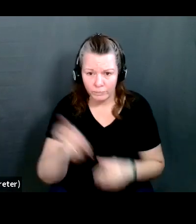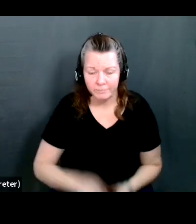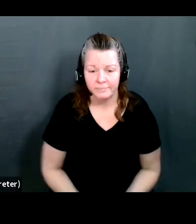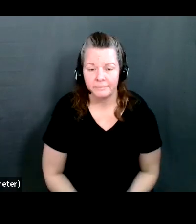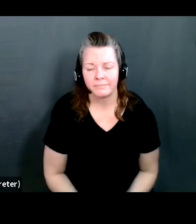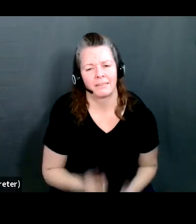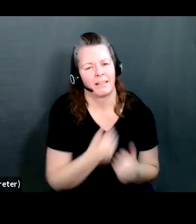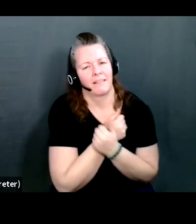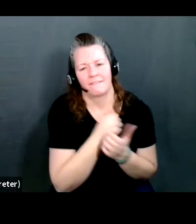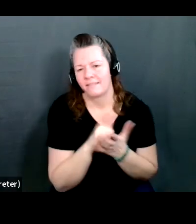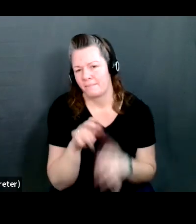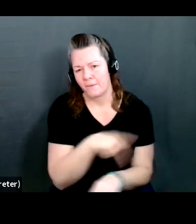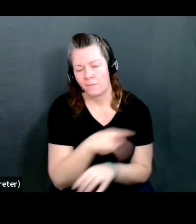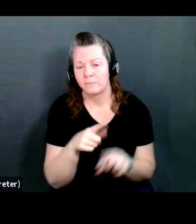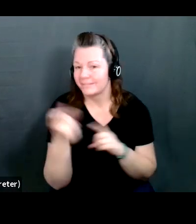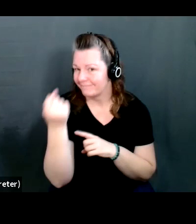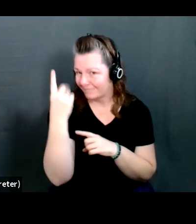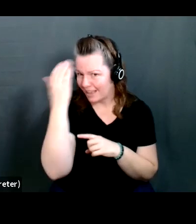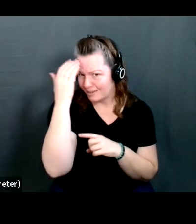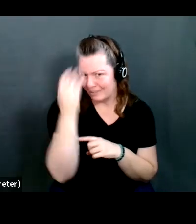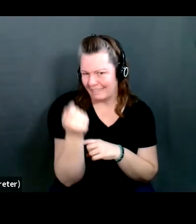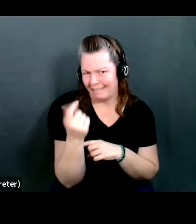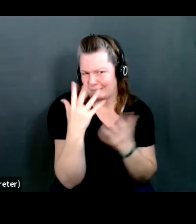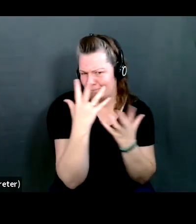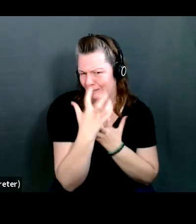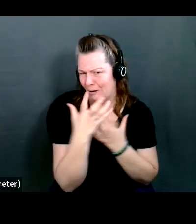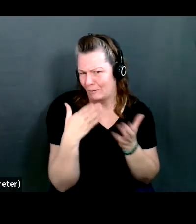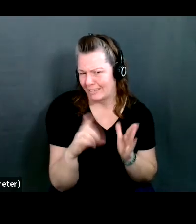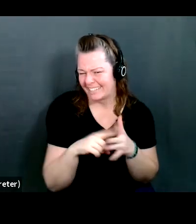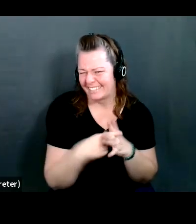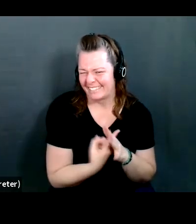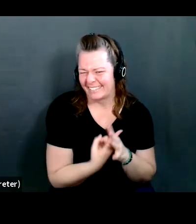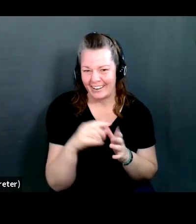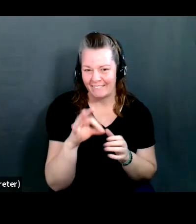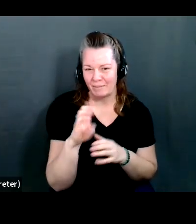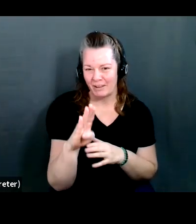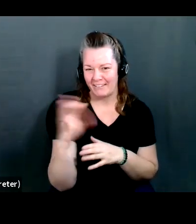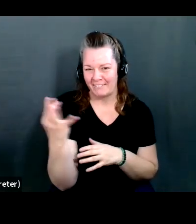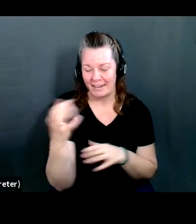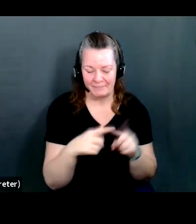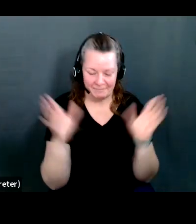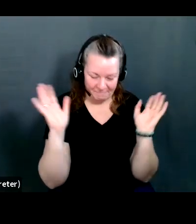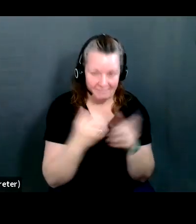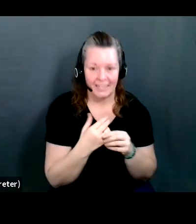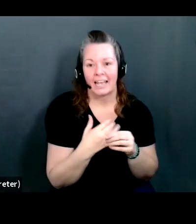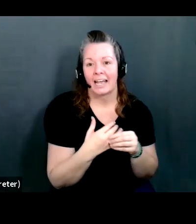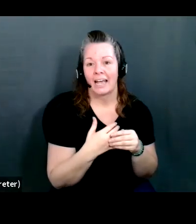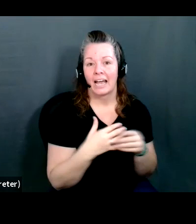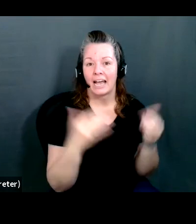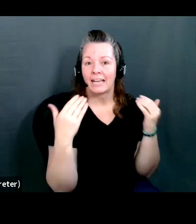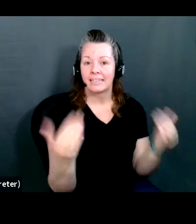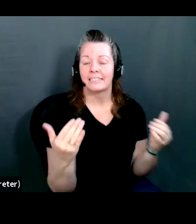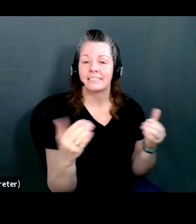I love that poem, although I know that it's a little bit of a dark way to start a February Friday. All right, let's dip into